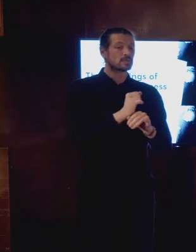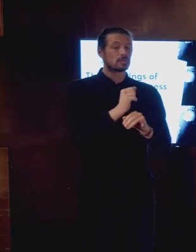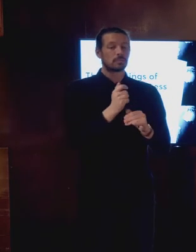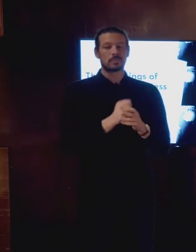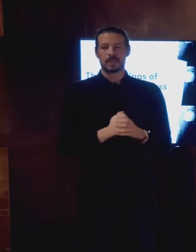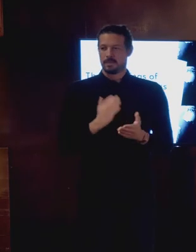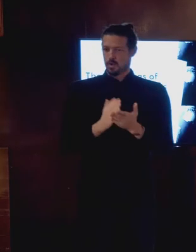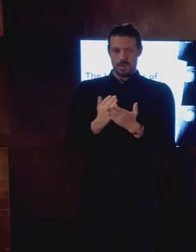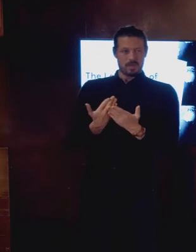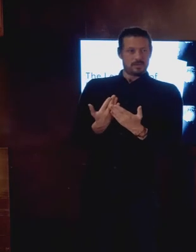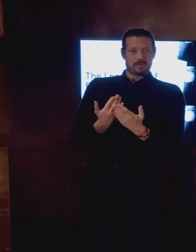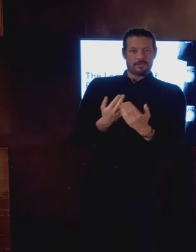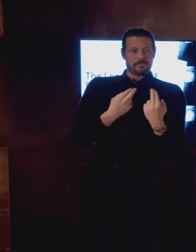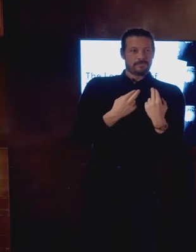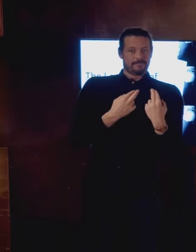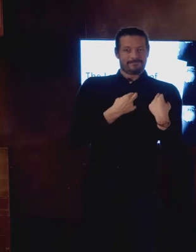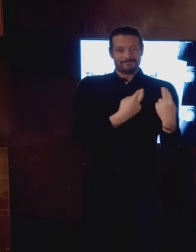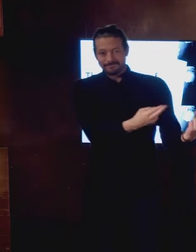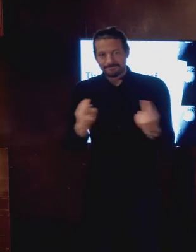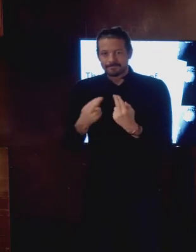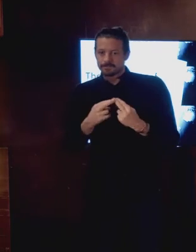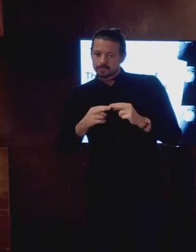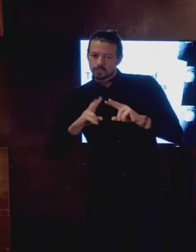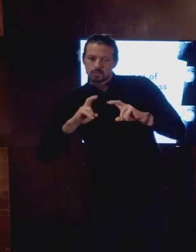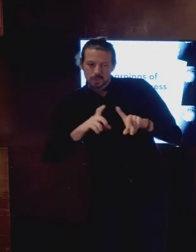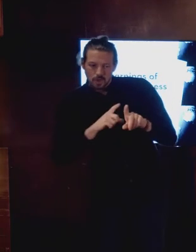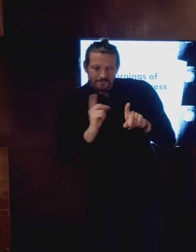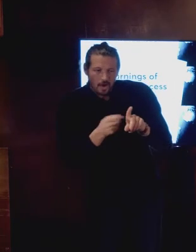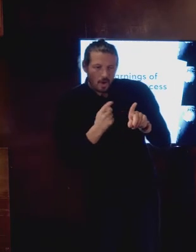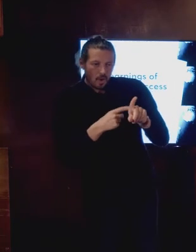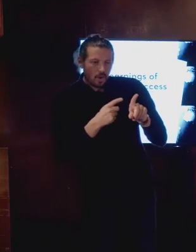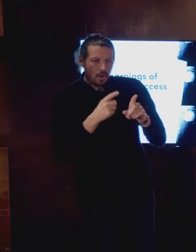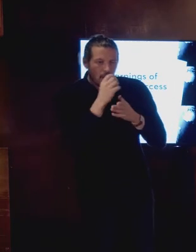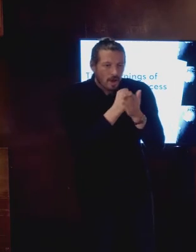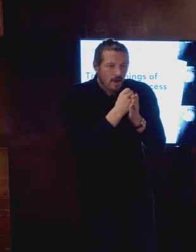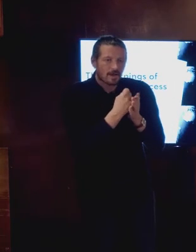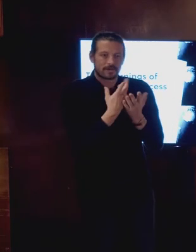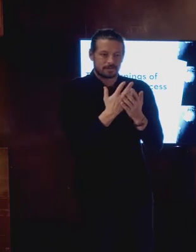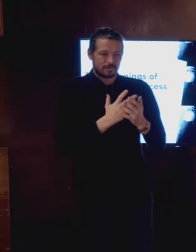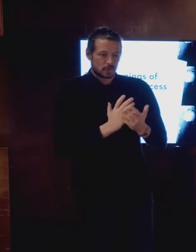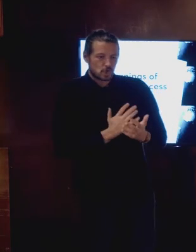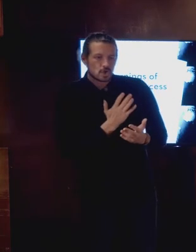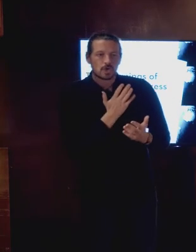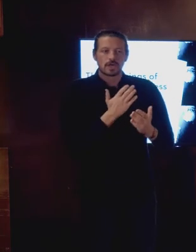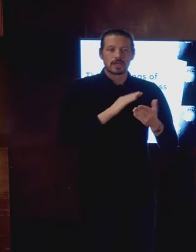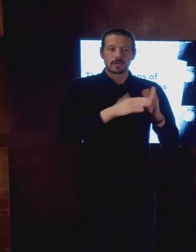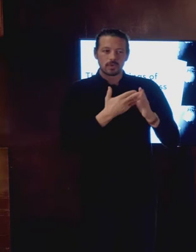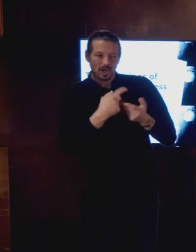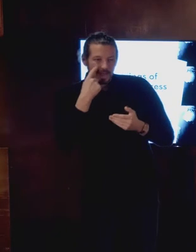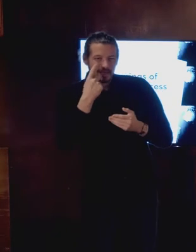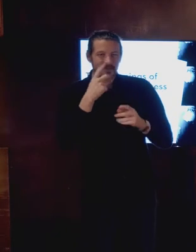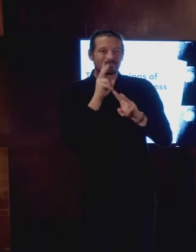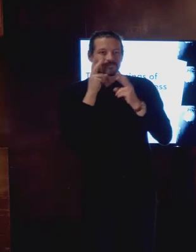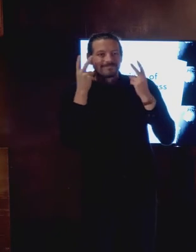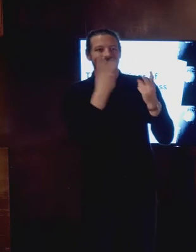you researching and following along and becoming interested and involved in the community and getting out and seeing the